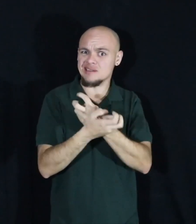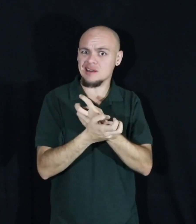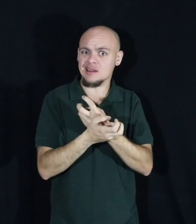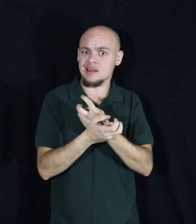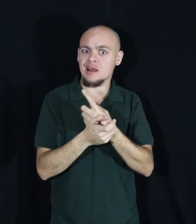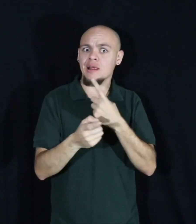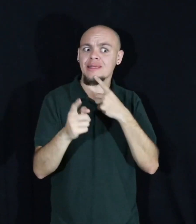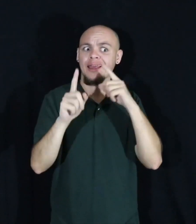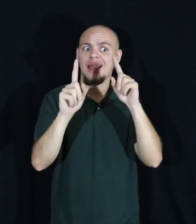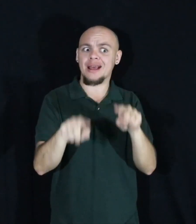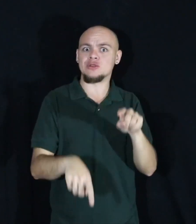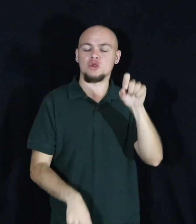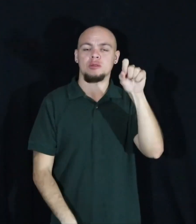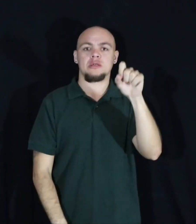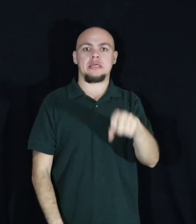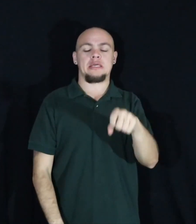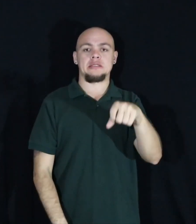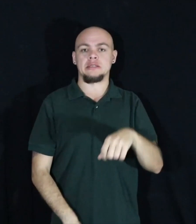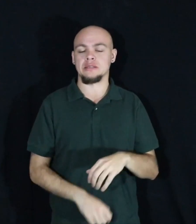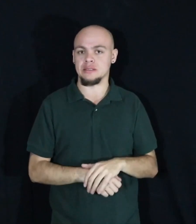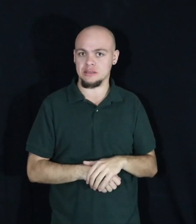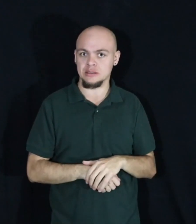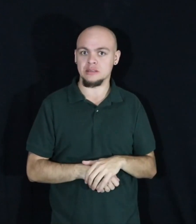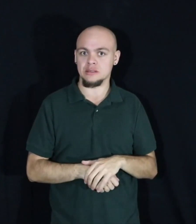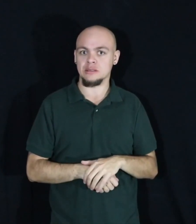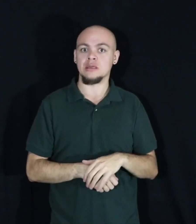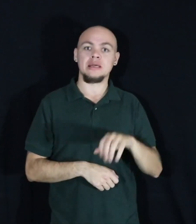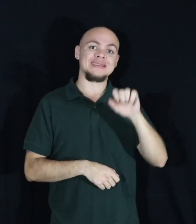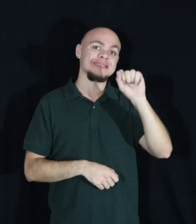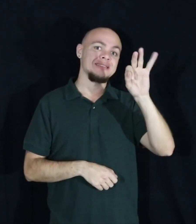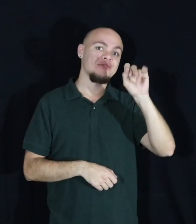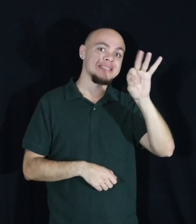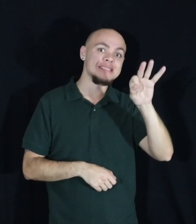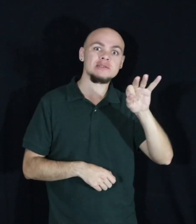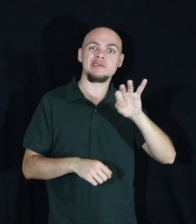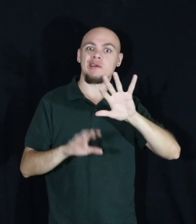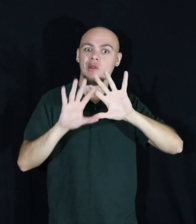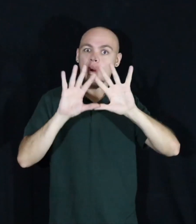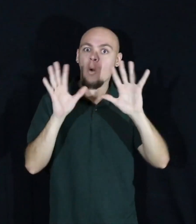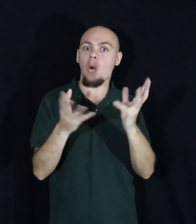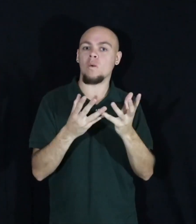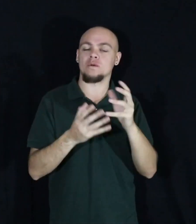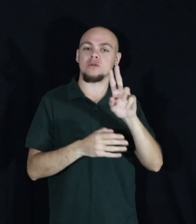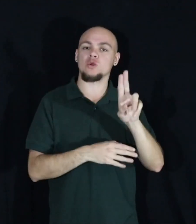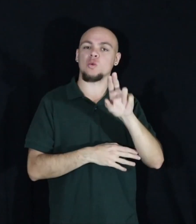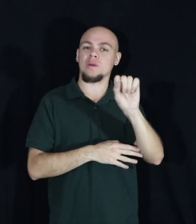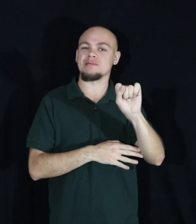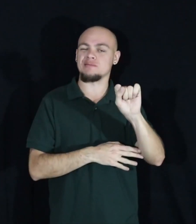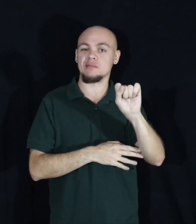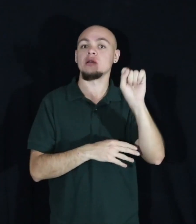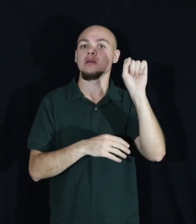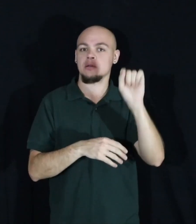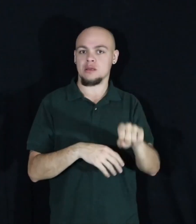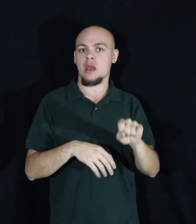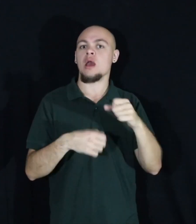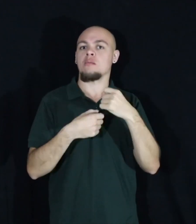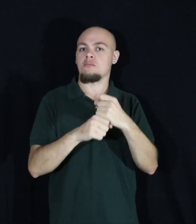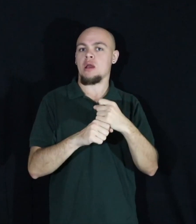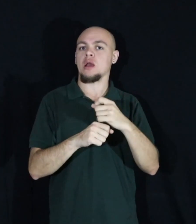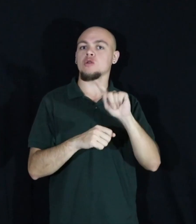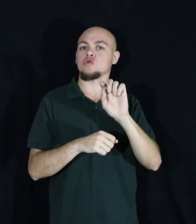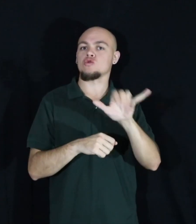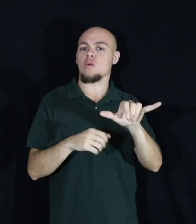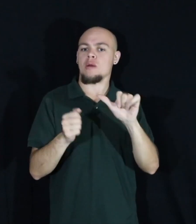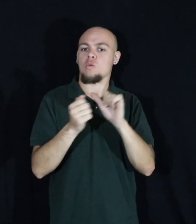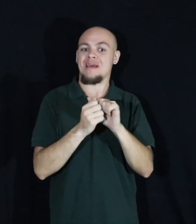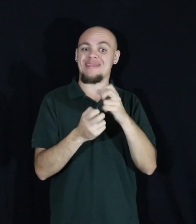is yes, it is perfectly legal in San Francisco and in fact in the entire United States. So asking the